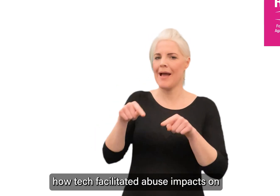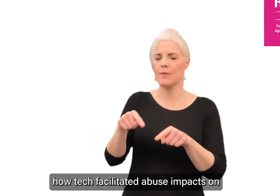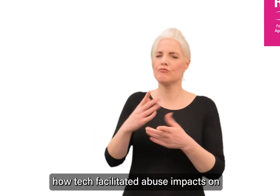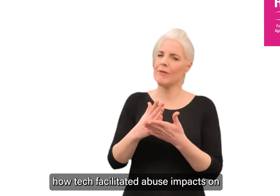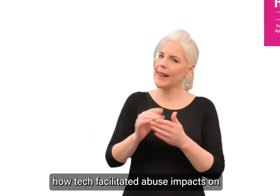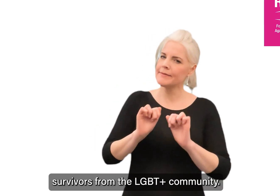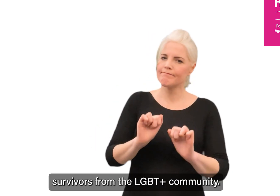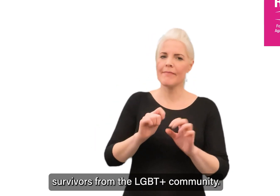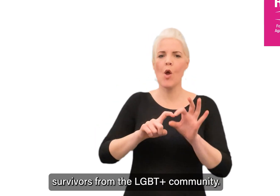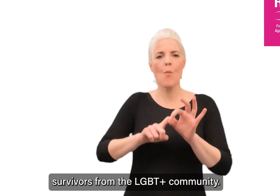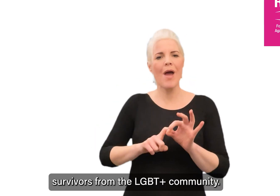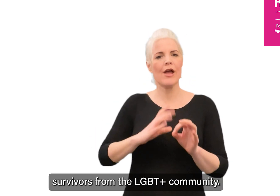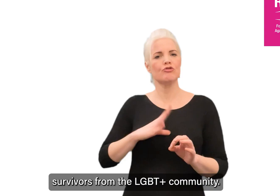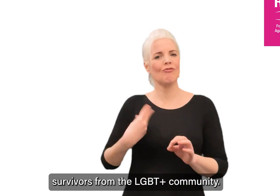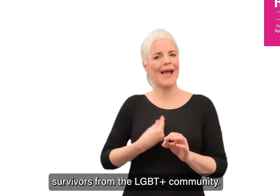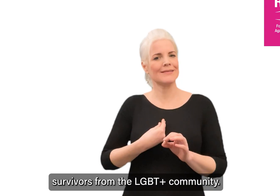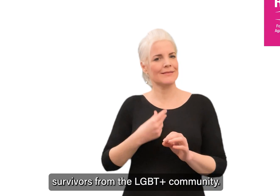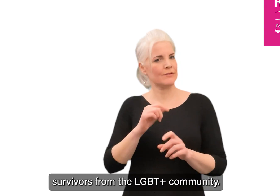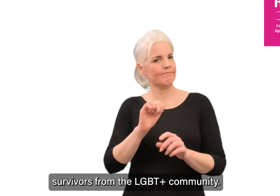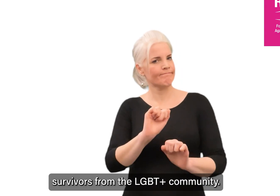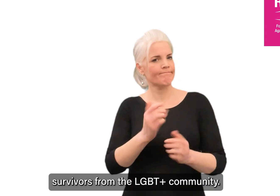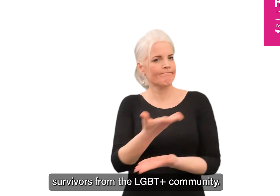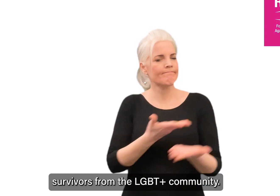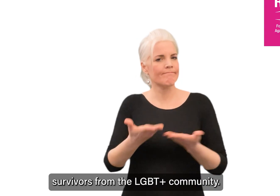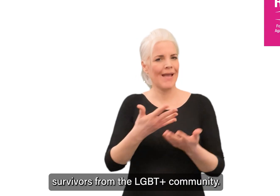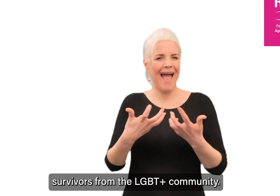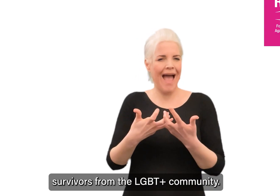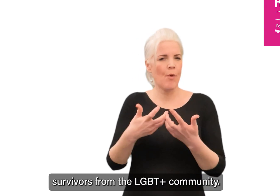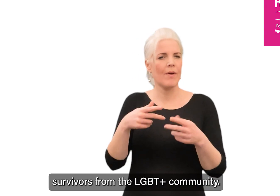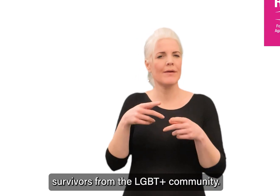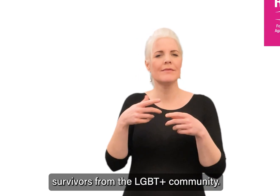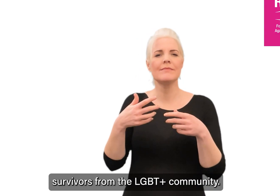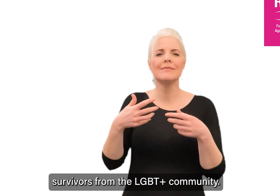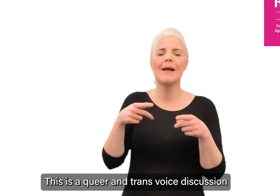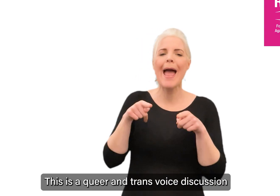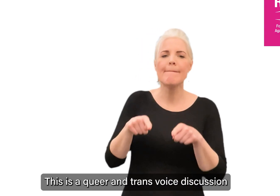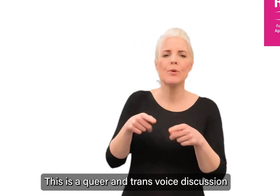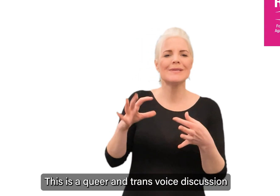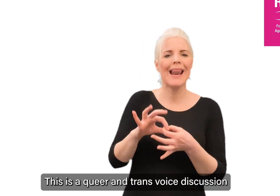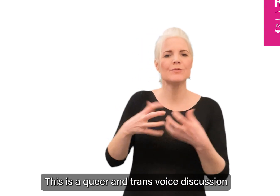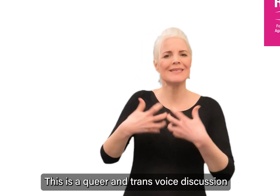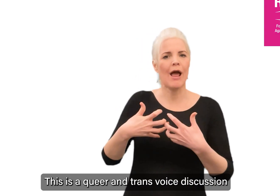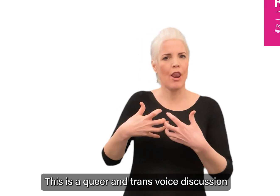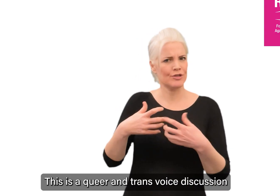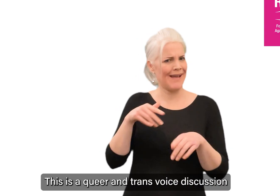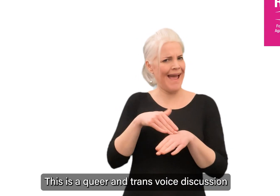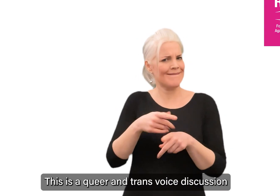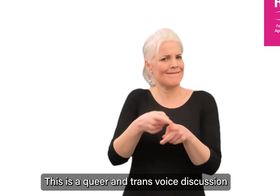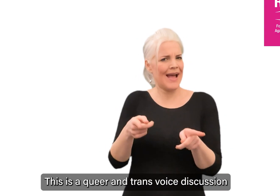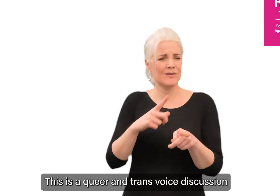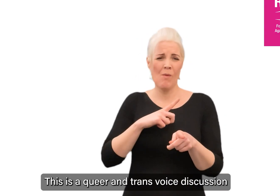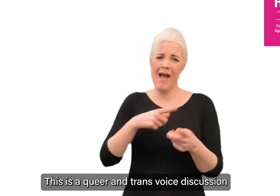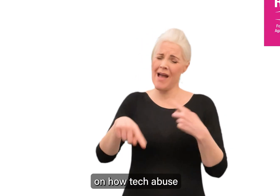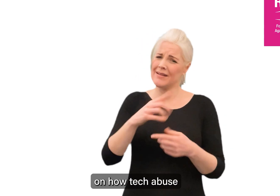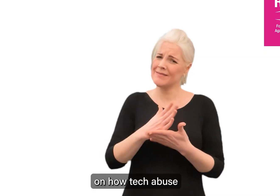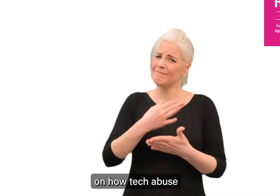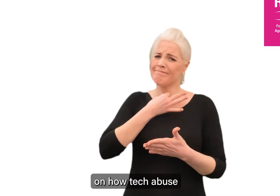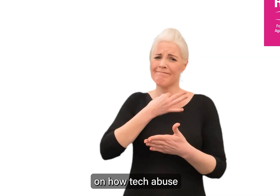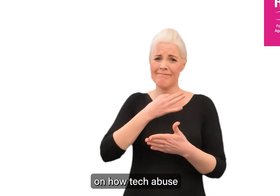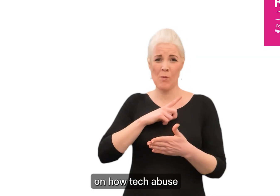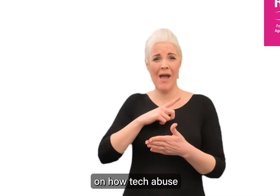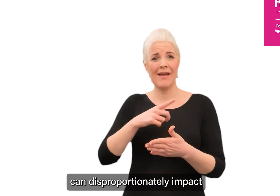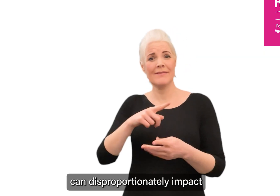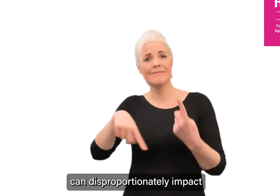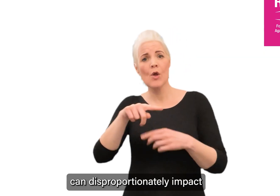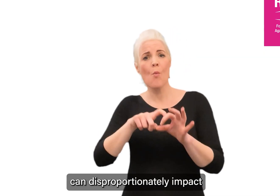abuse impacts on survivors from the LGBT plus community. This is a queer and trans voice discussion on how